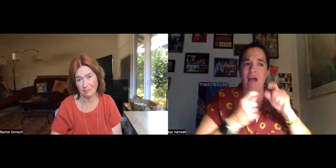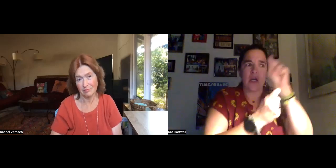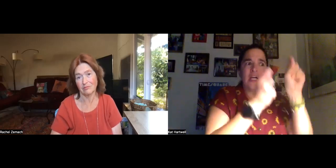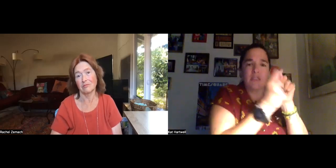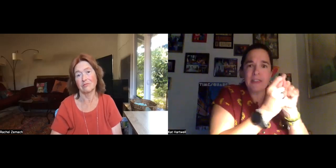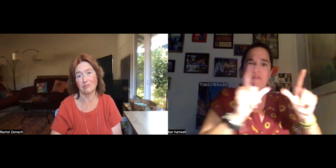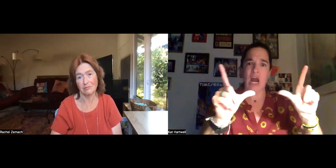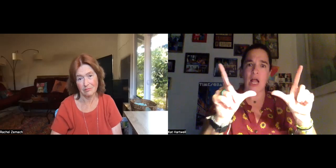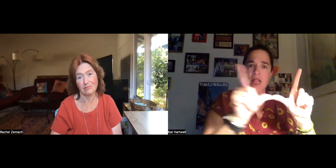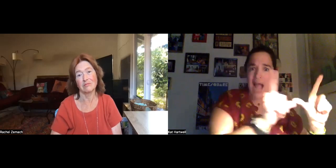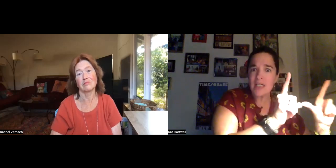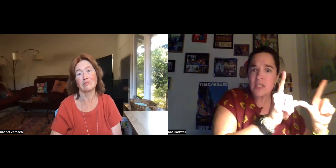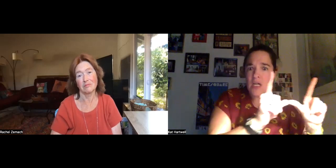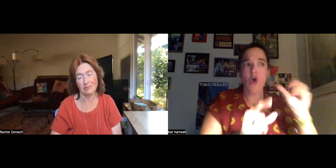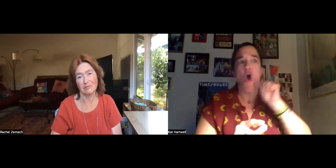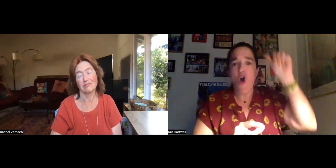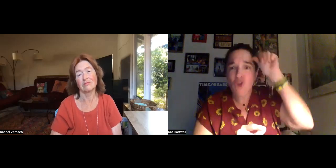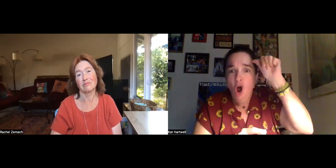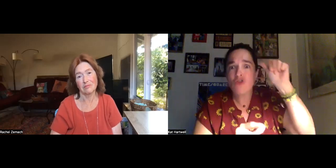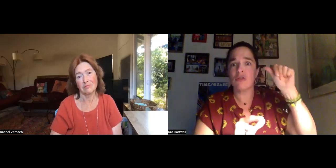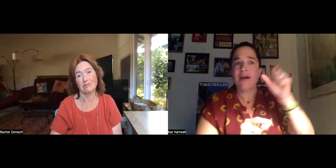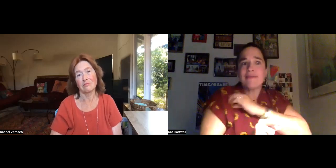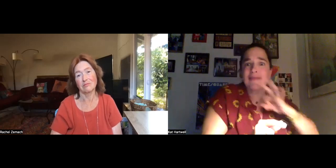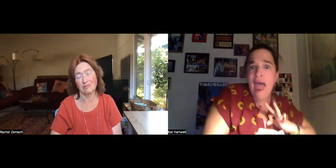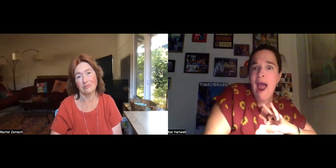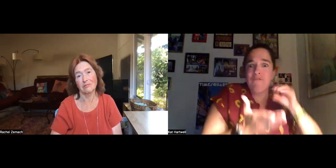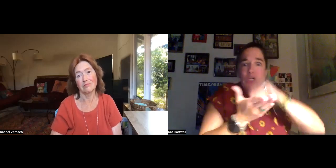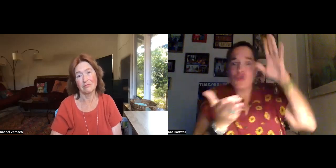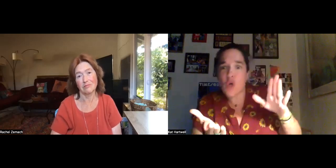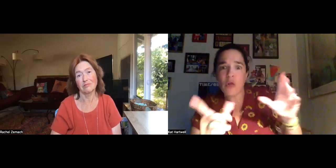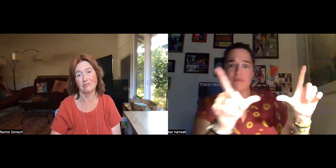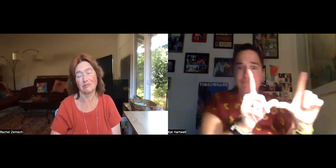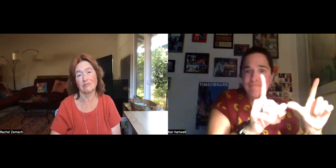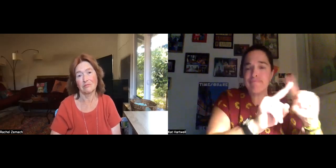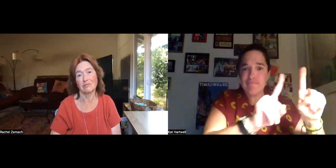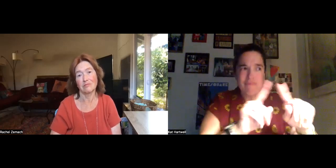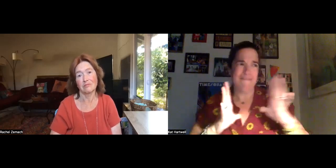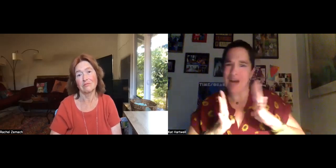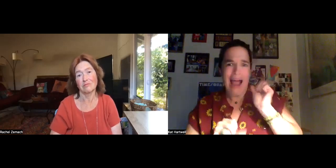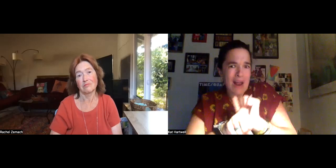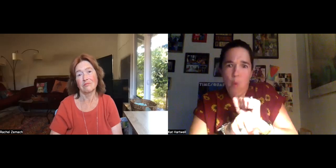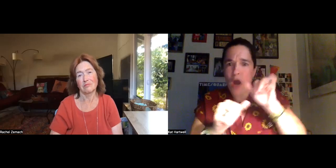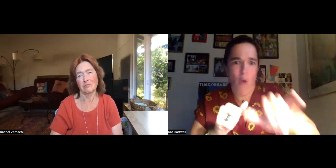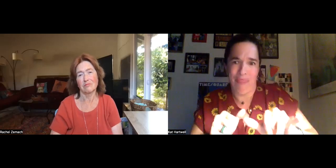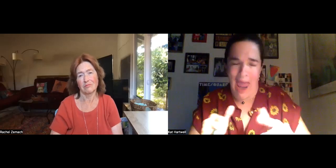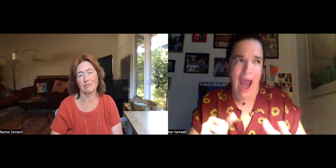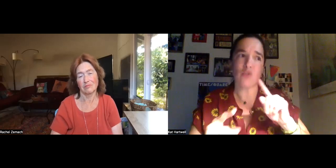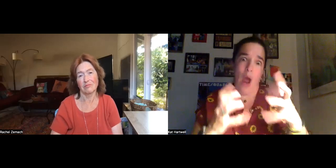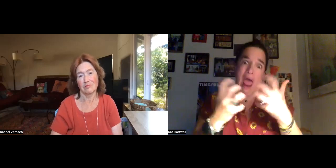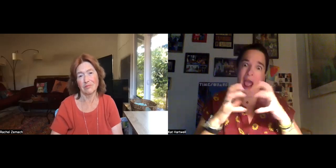have specific license, adult, staff, students. But I can work with that. So